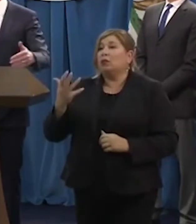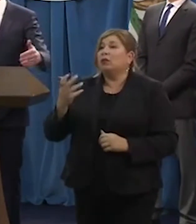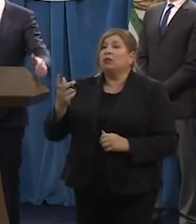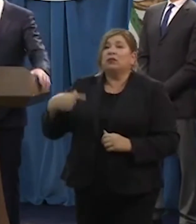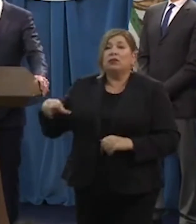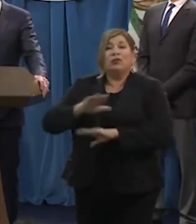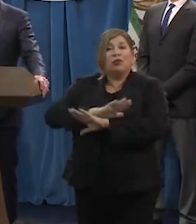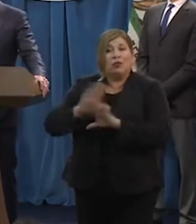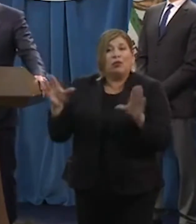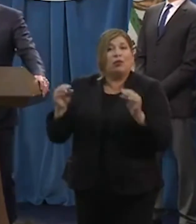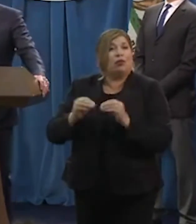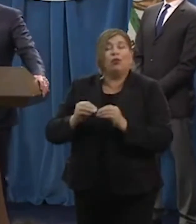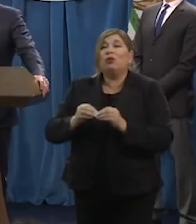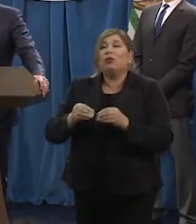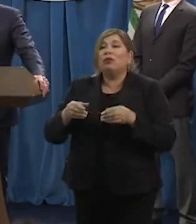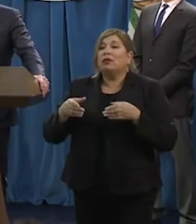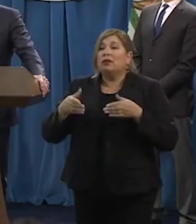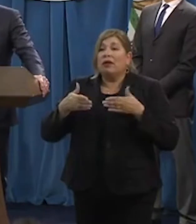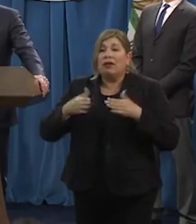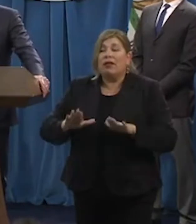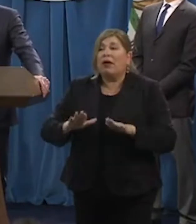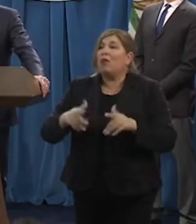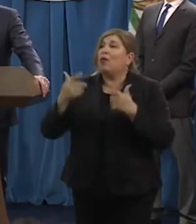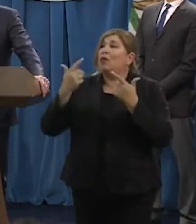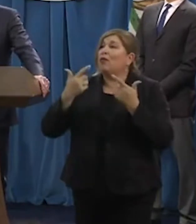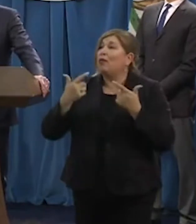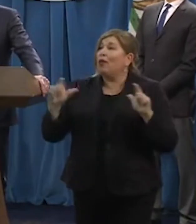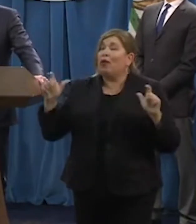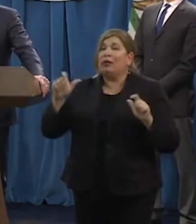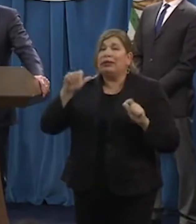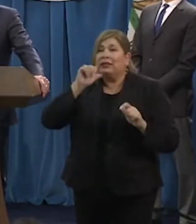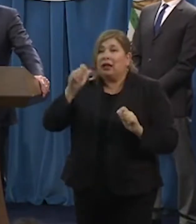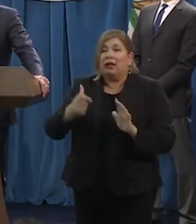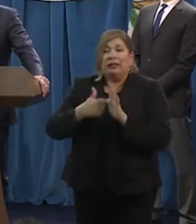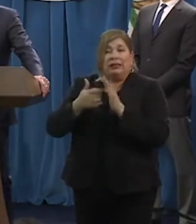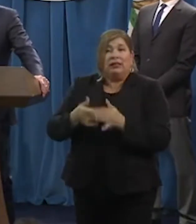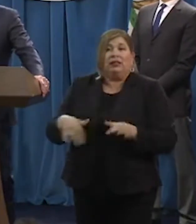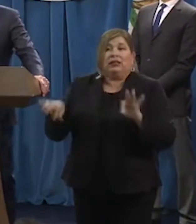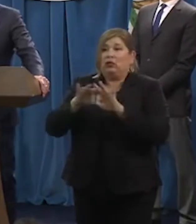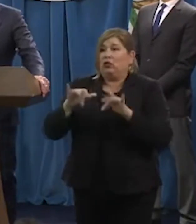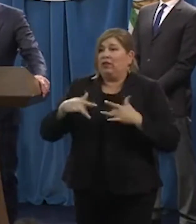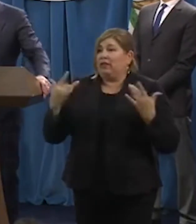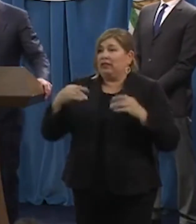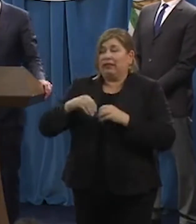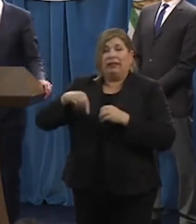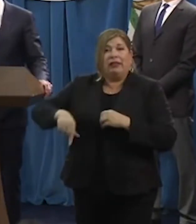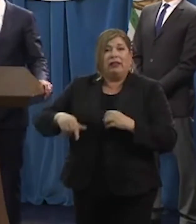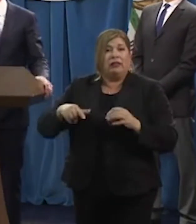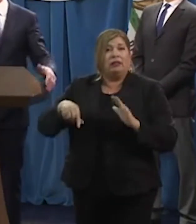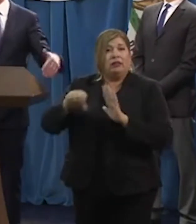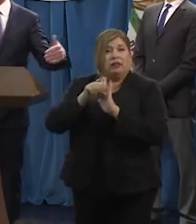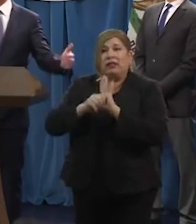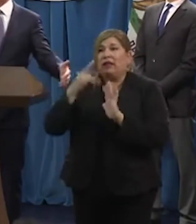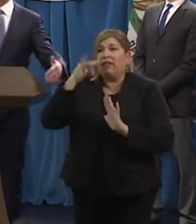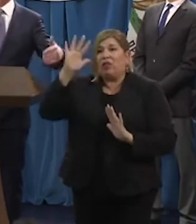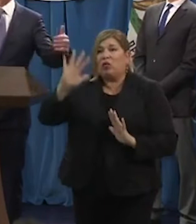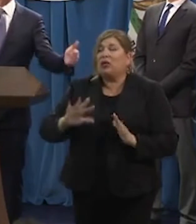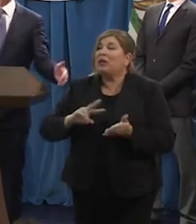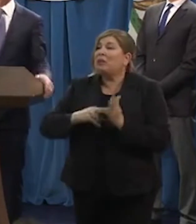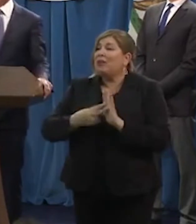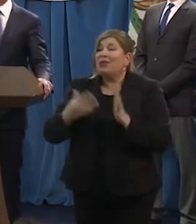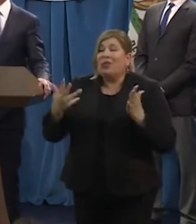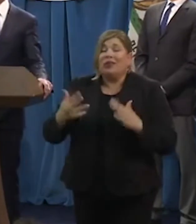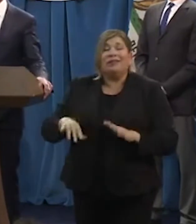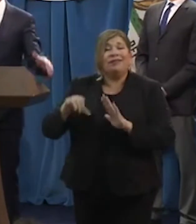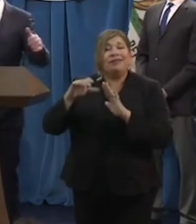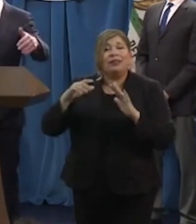no longer permit large non-essential events in this state, sporting events, other types of conferences,